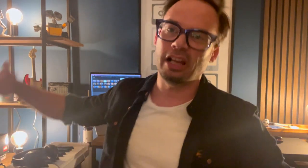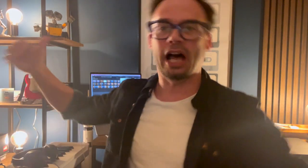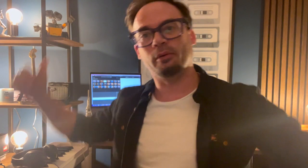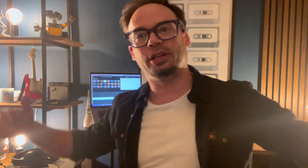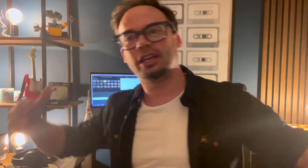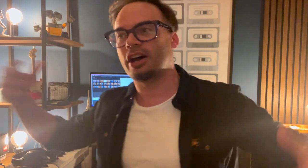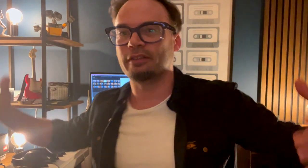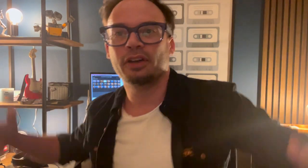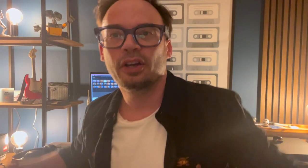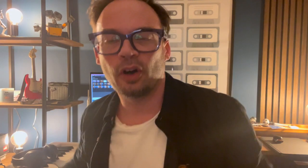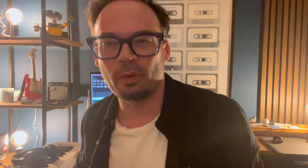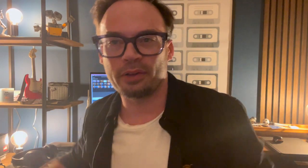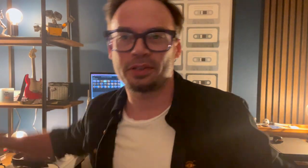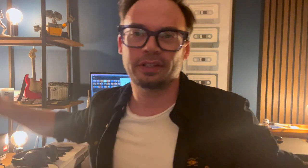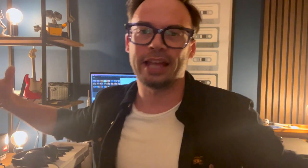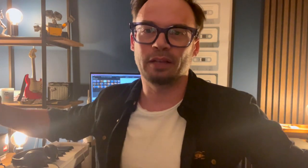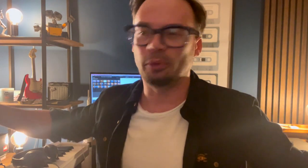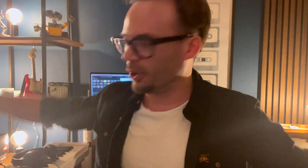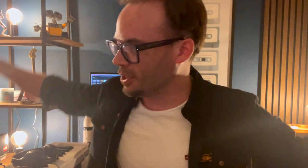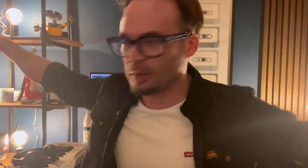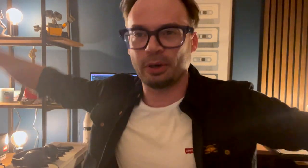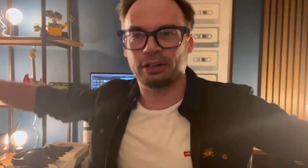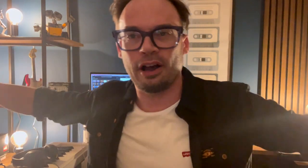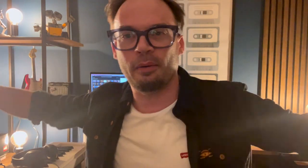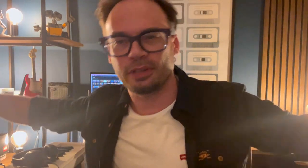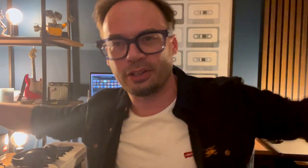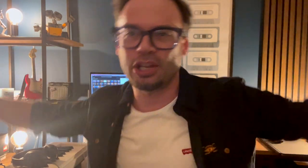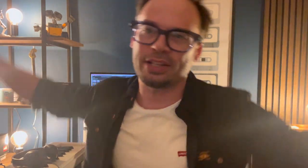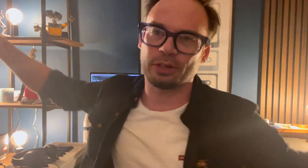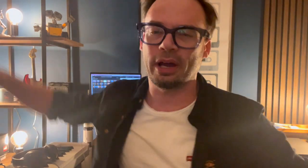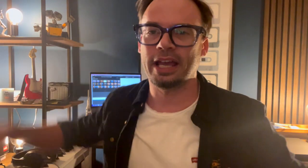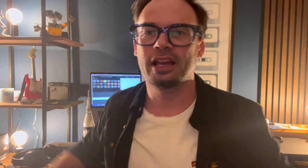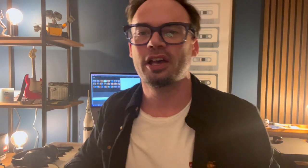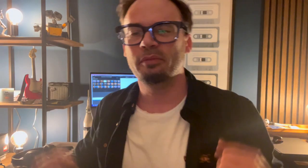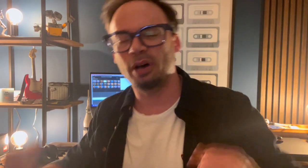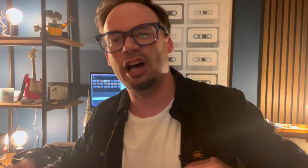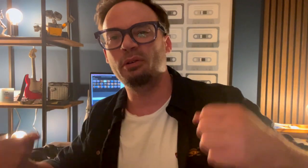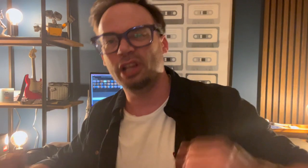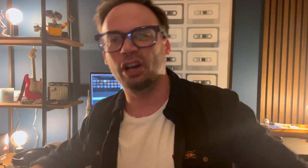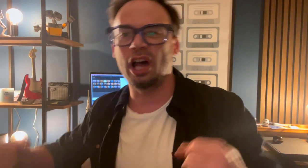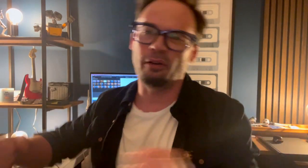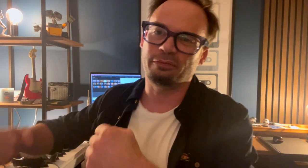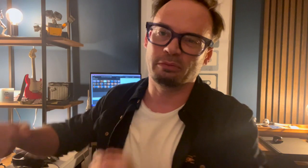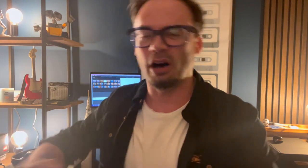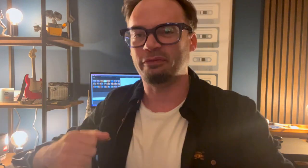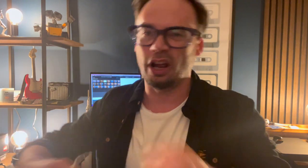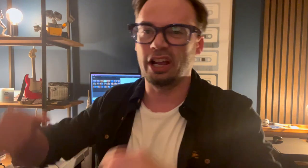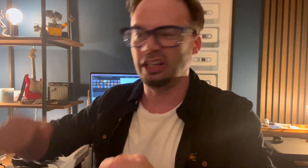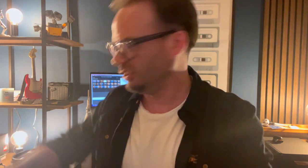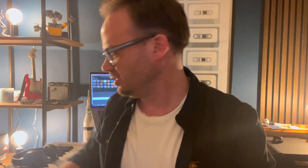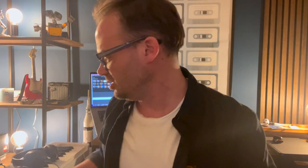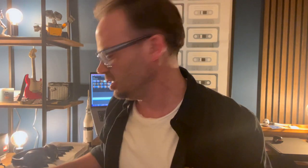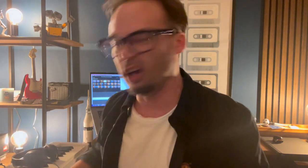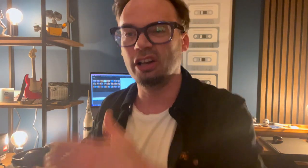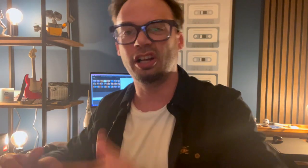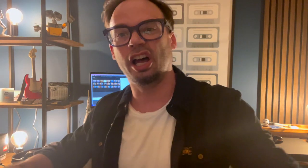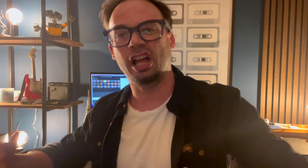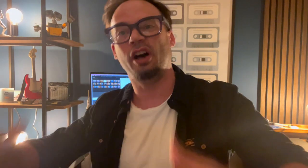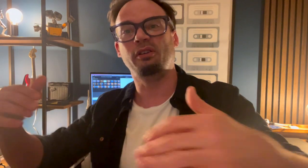help You can kind of Almost get the boys To put their arms You know Chant away Buy a little help For my friends Buy a little help For